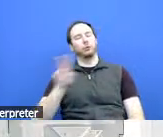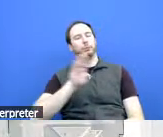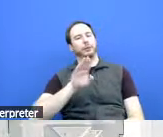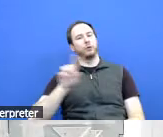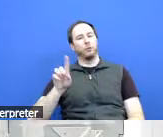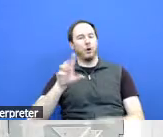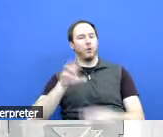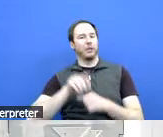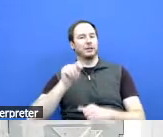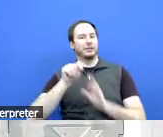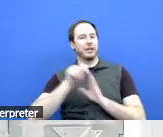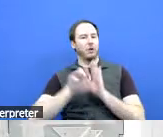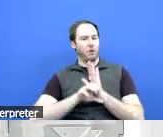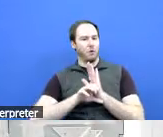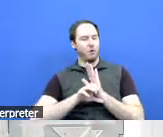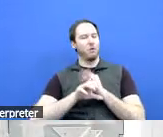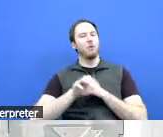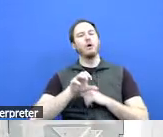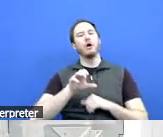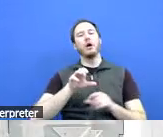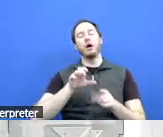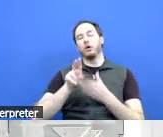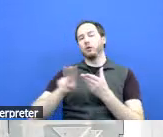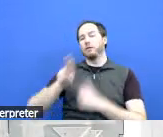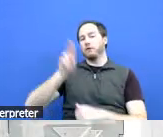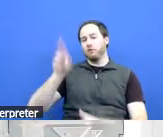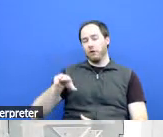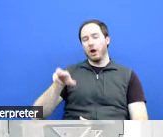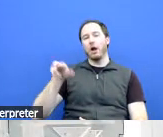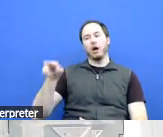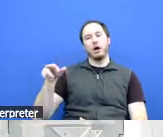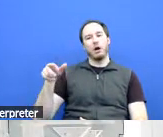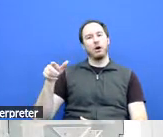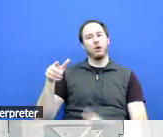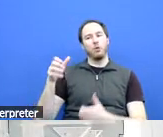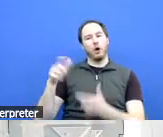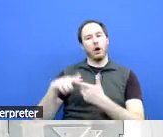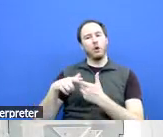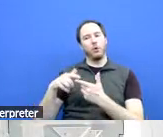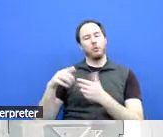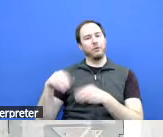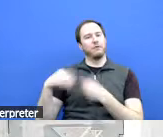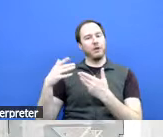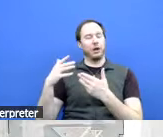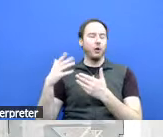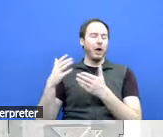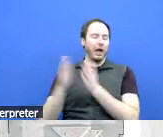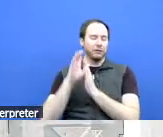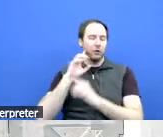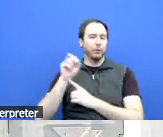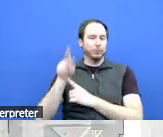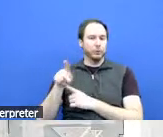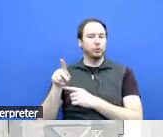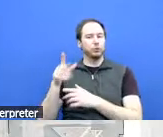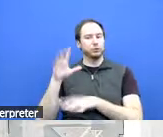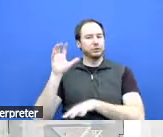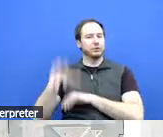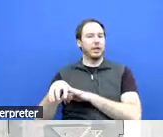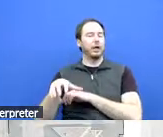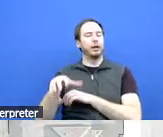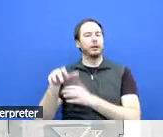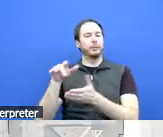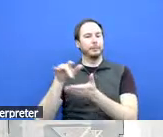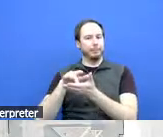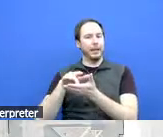295-3412B1 of the town code. And the University of Rochester is looking to receive a special use permit to allow a medical use within